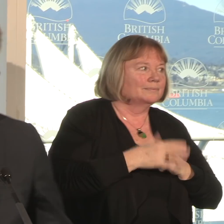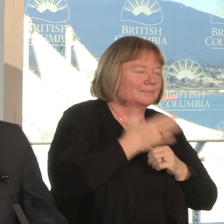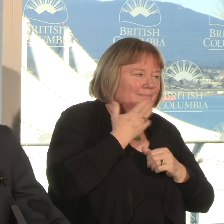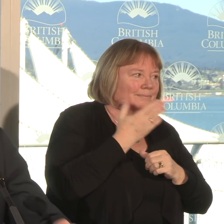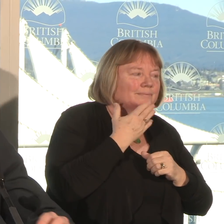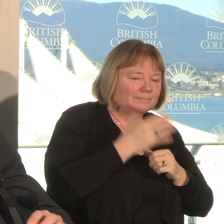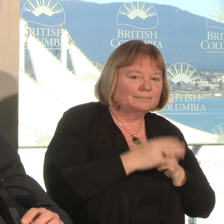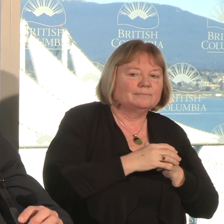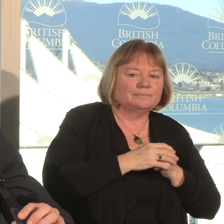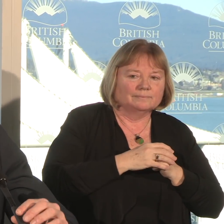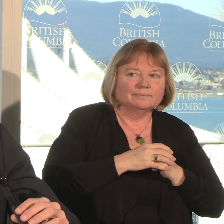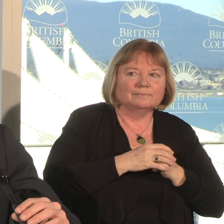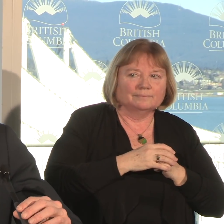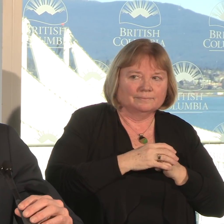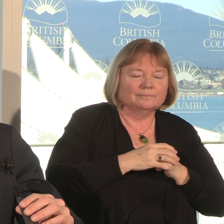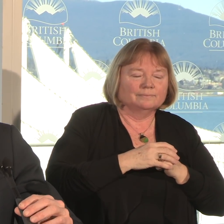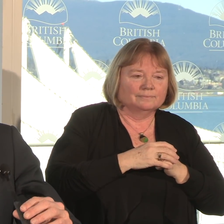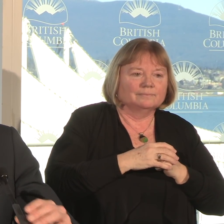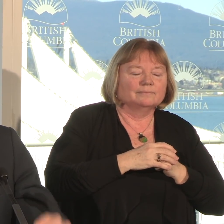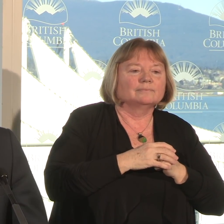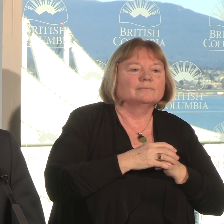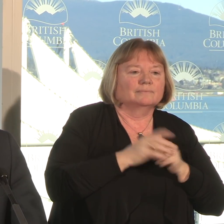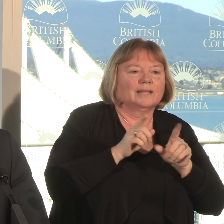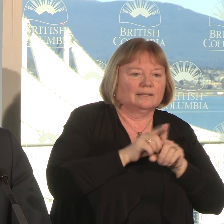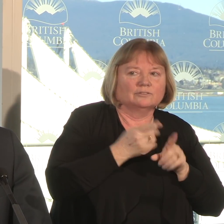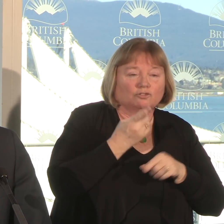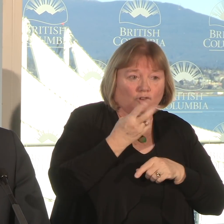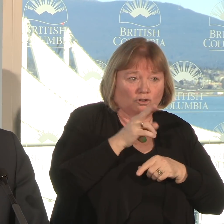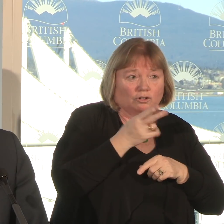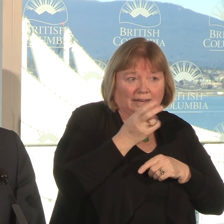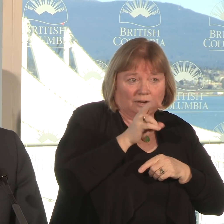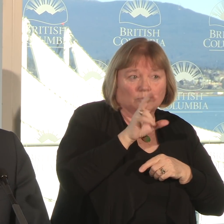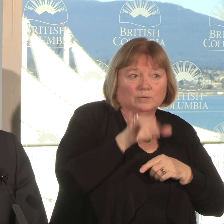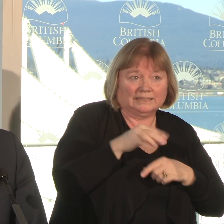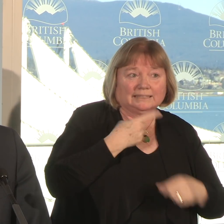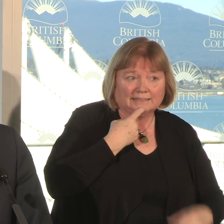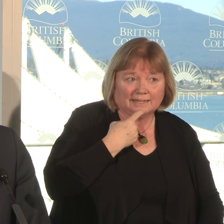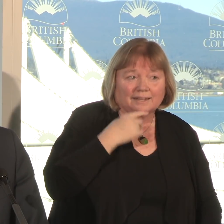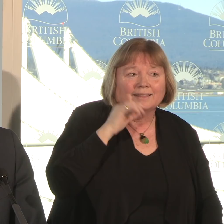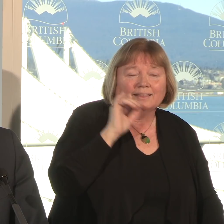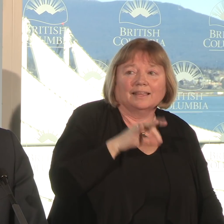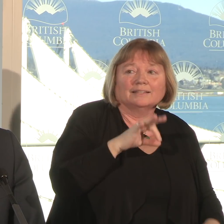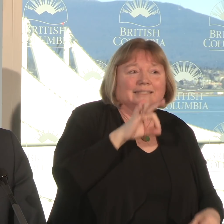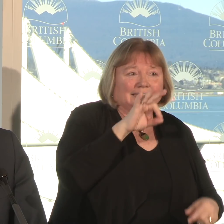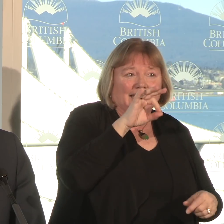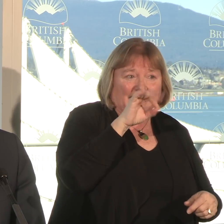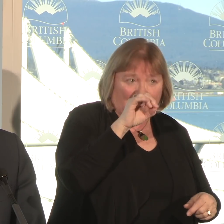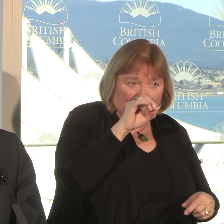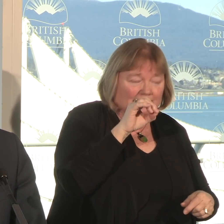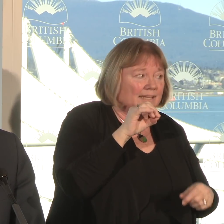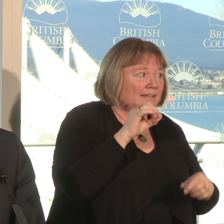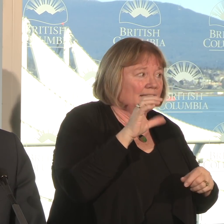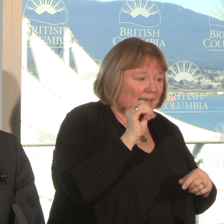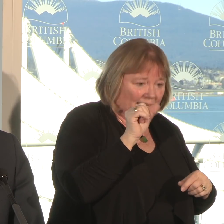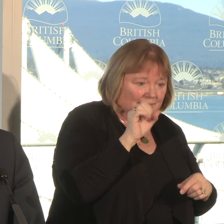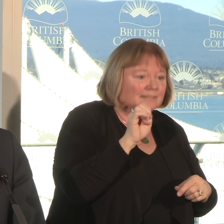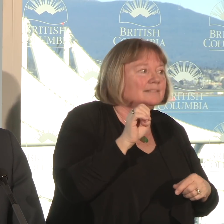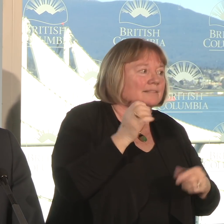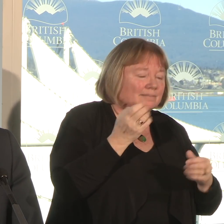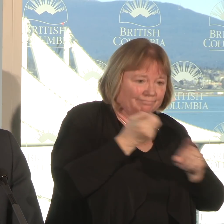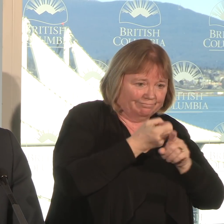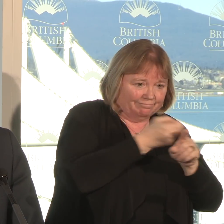Thank you. And as Dr. Henry has said, that's 9 new cases today. We continue, of course, to